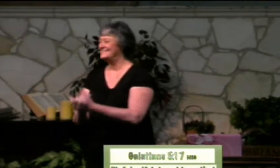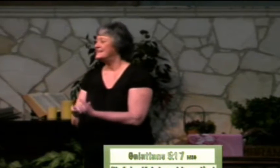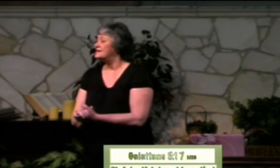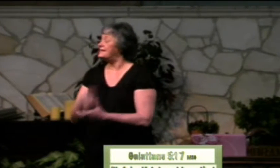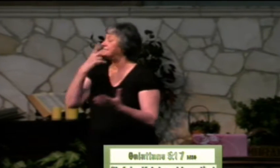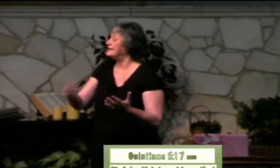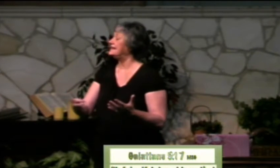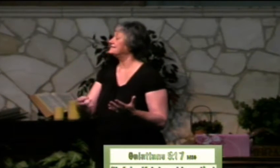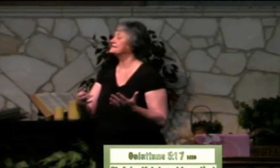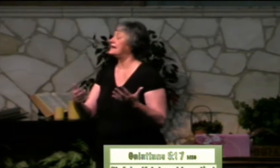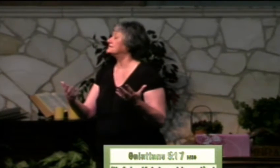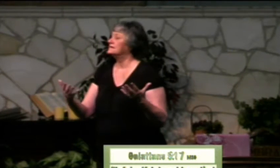But see, it's like